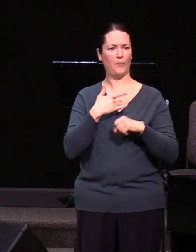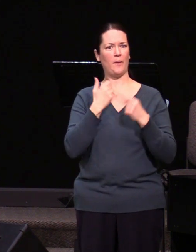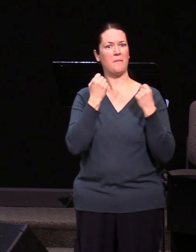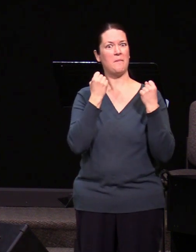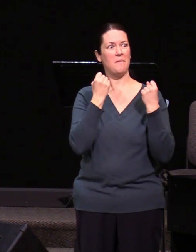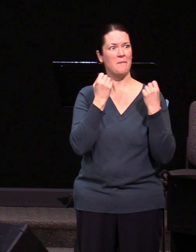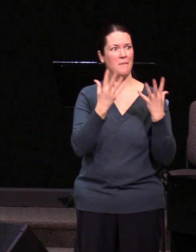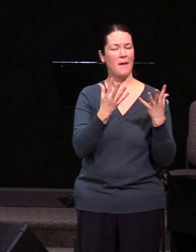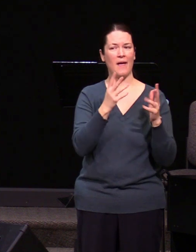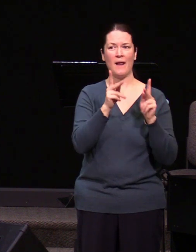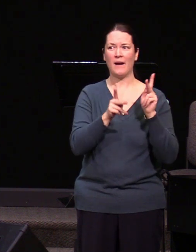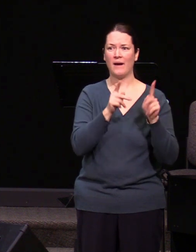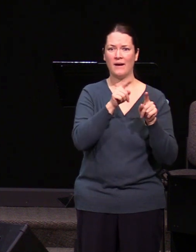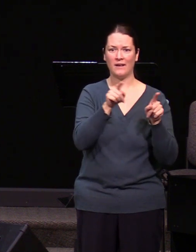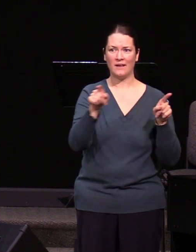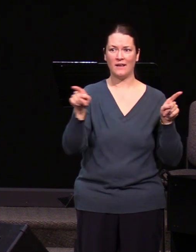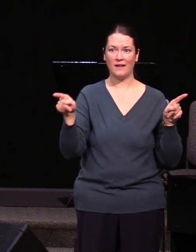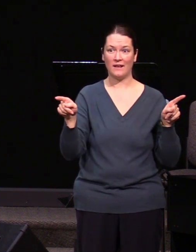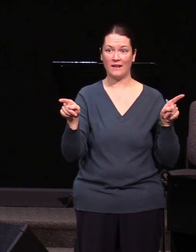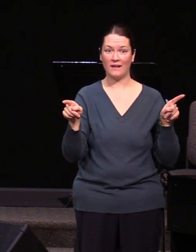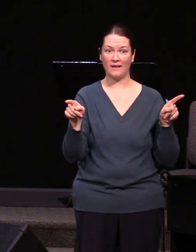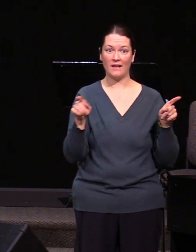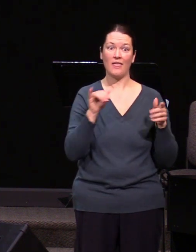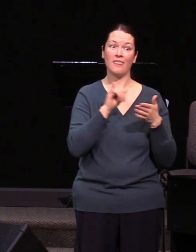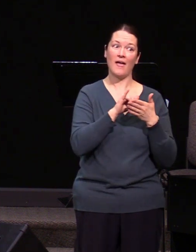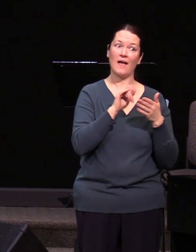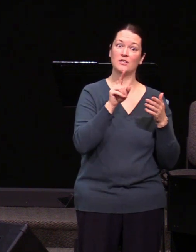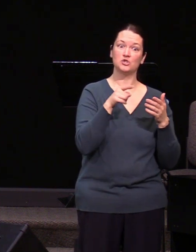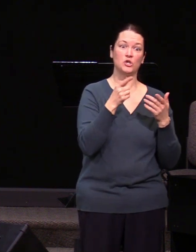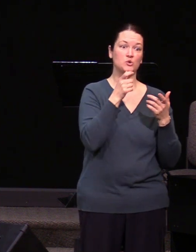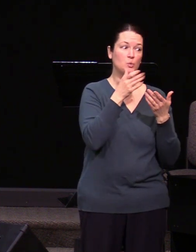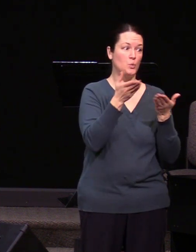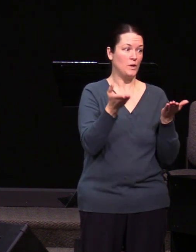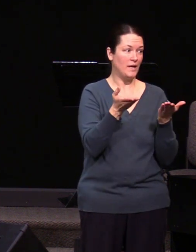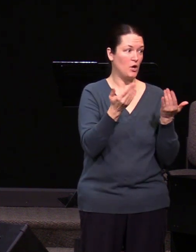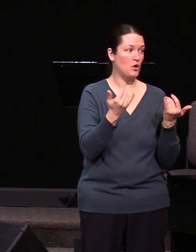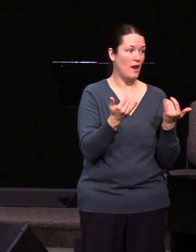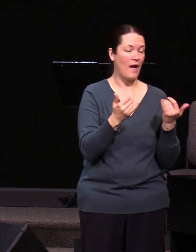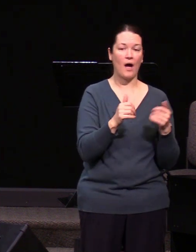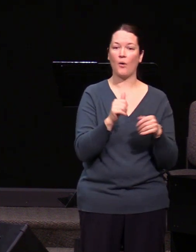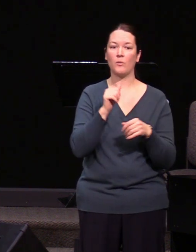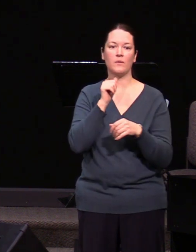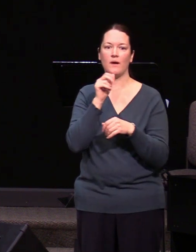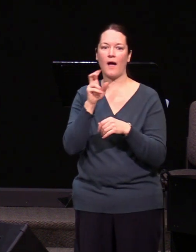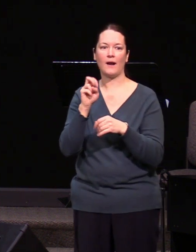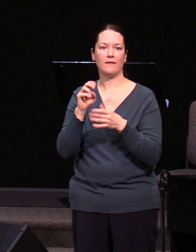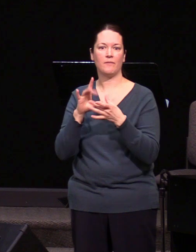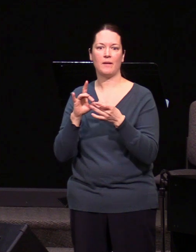individuals. And that's just people that are here now. That's not even mentioning legacy.